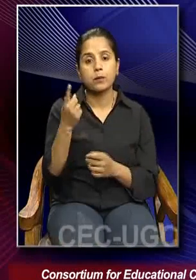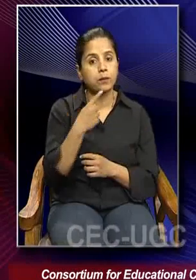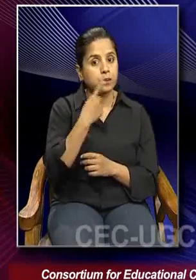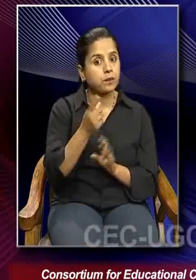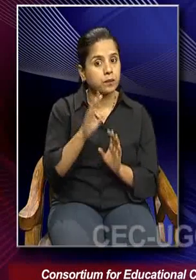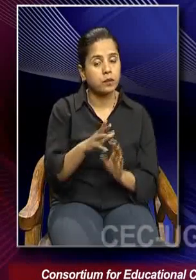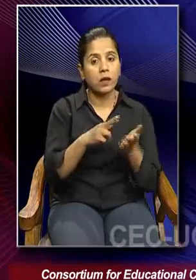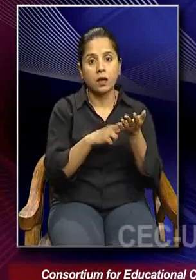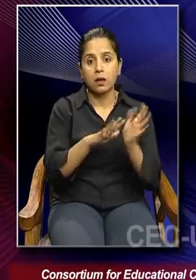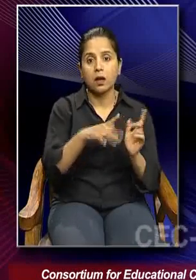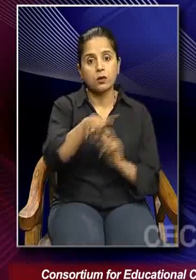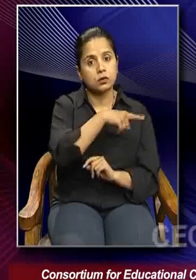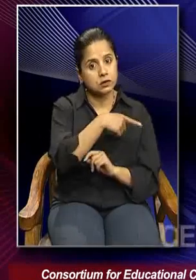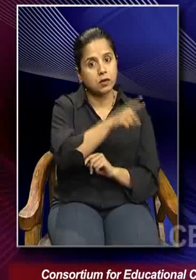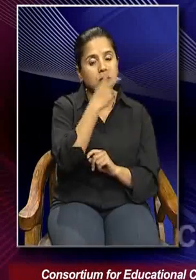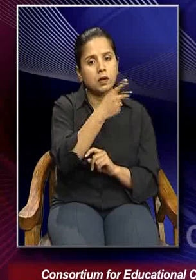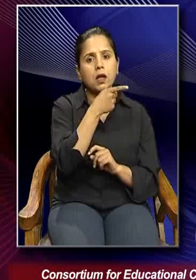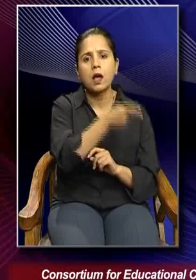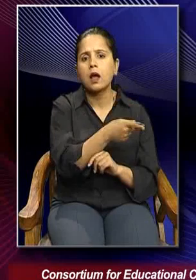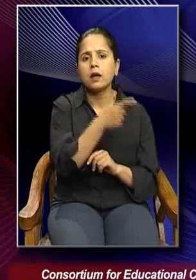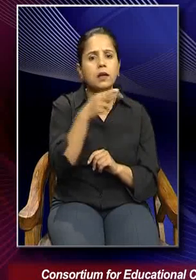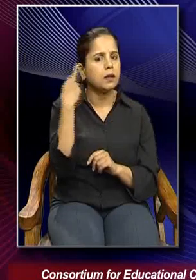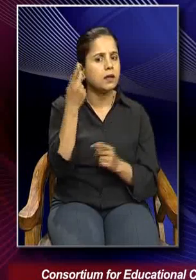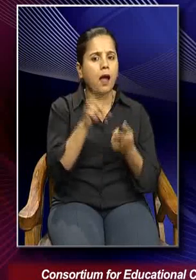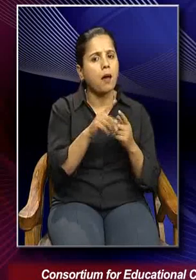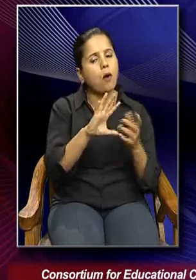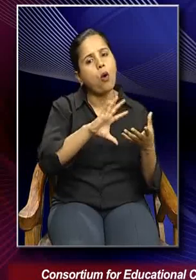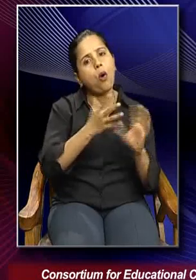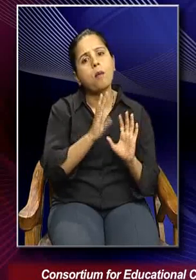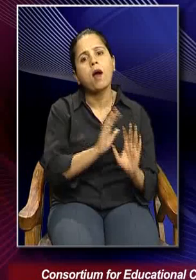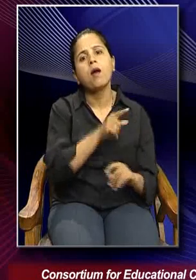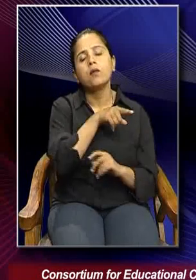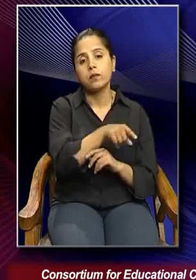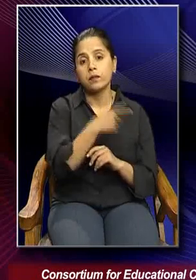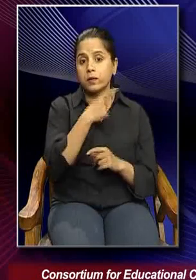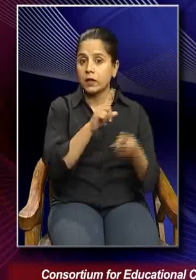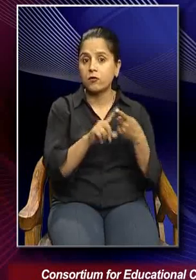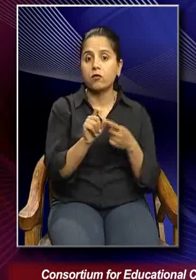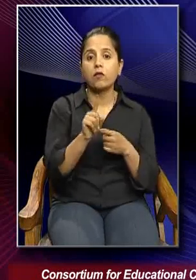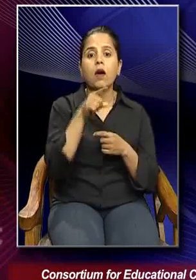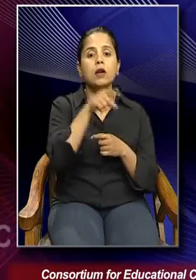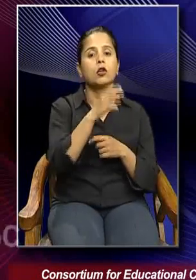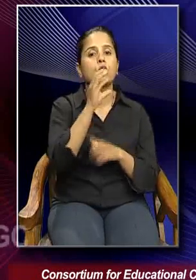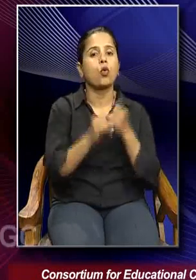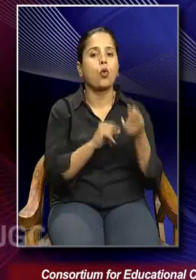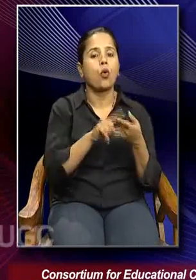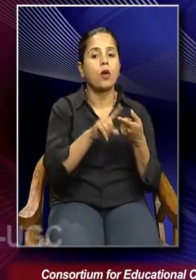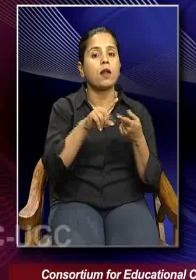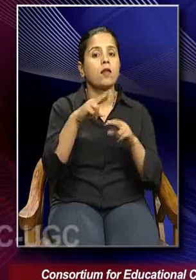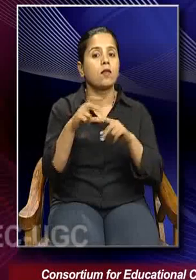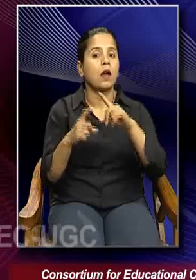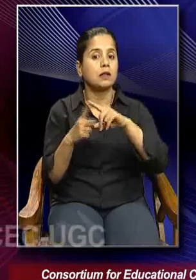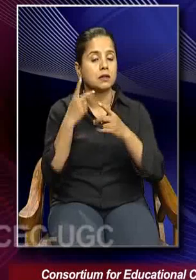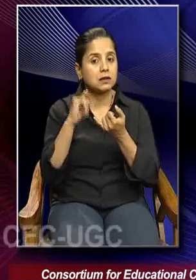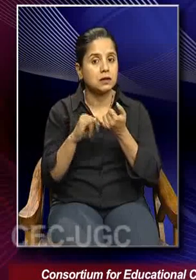this Prakriti itself is uncaused, and it is the first cause of the effects of